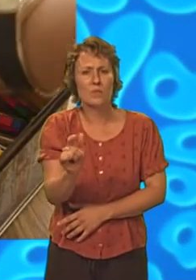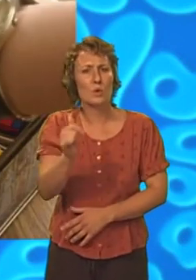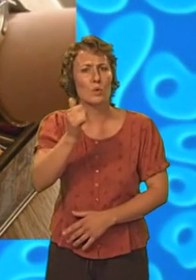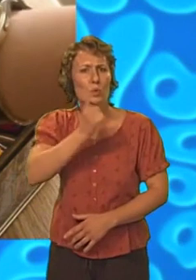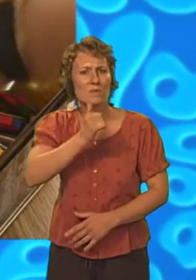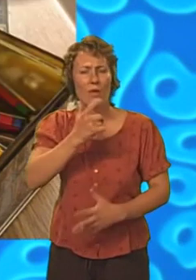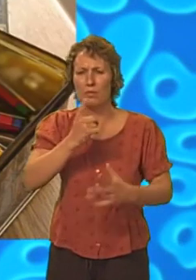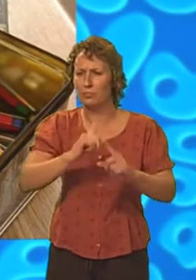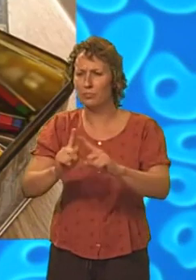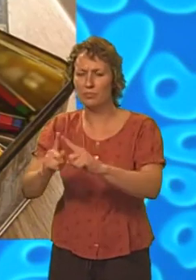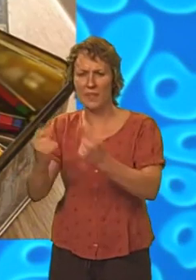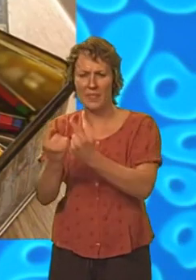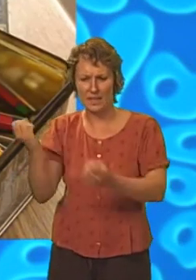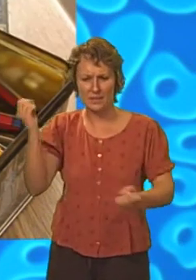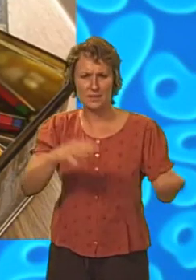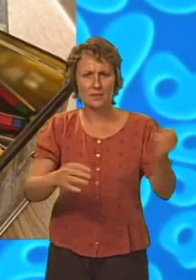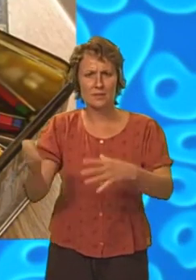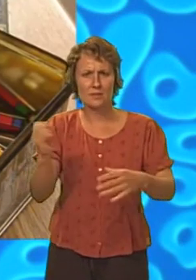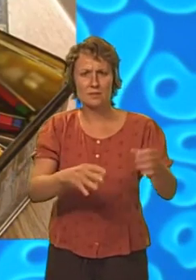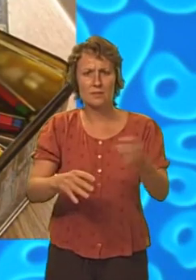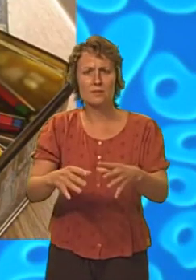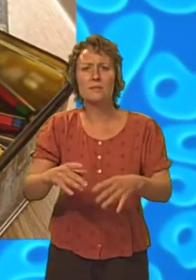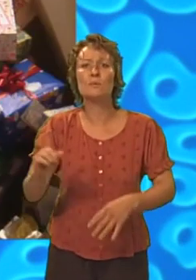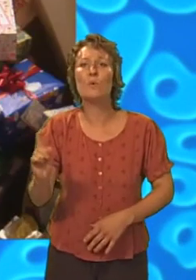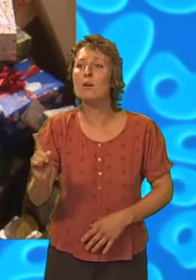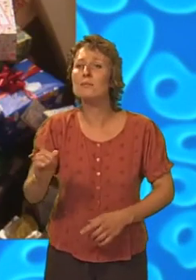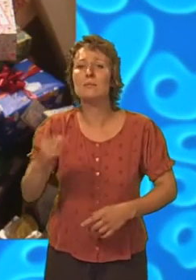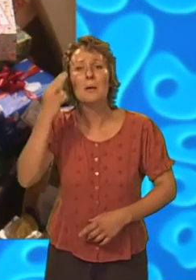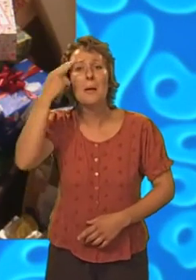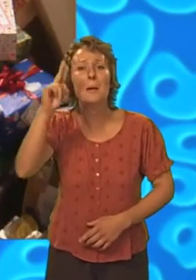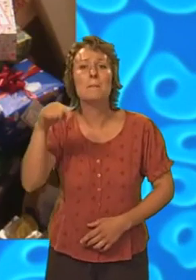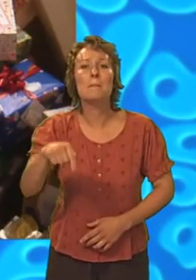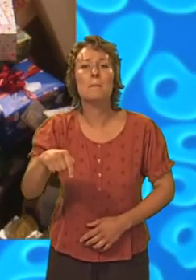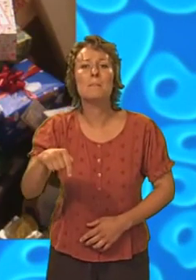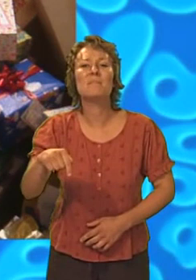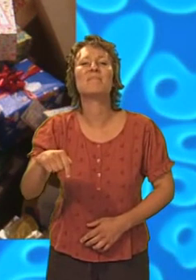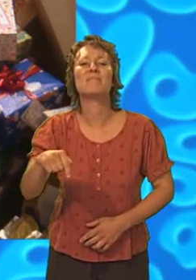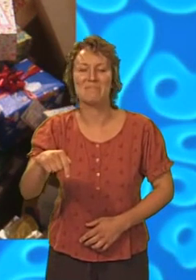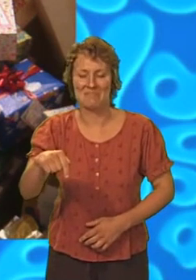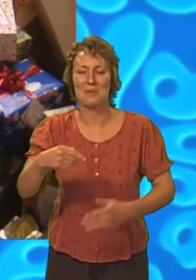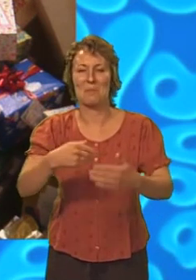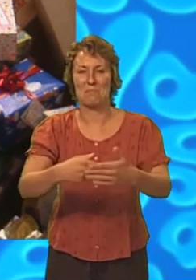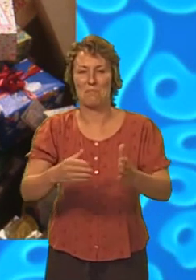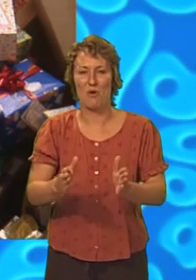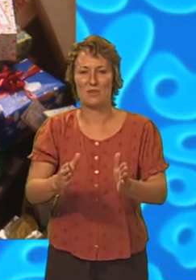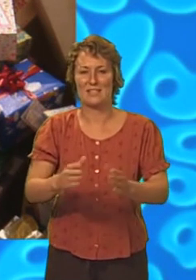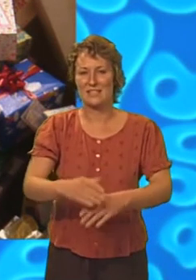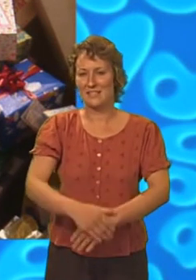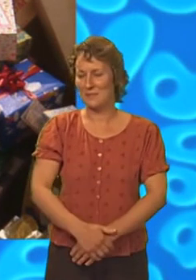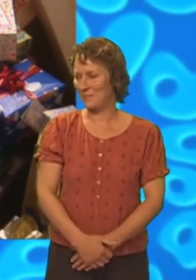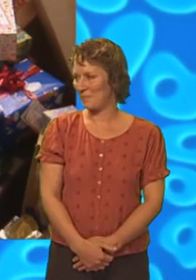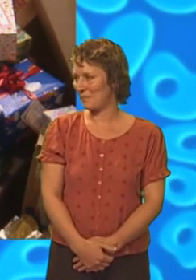for putting things in. What are we? We're boxes.